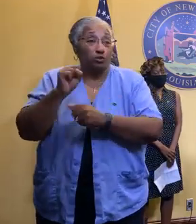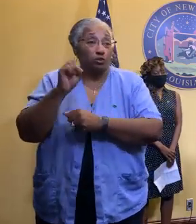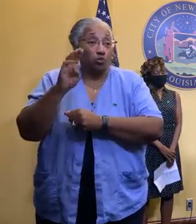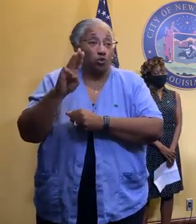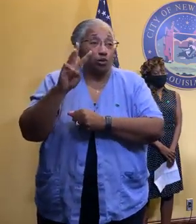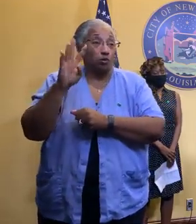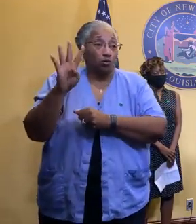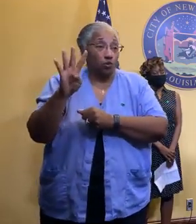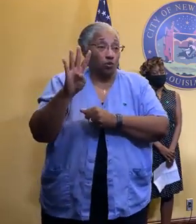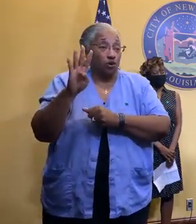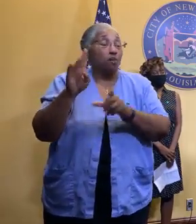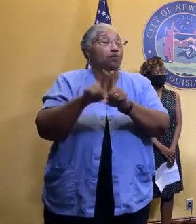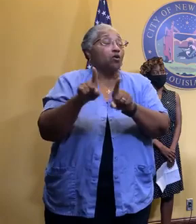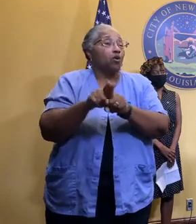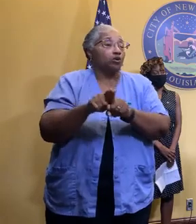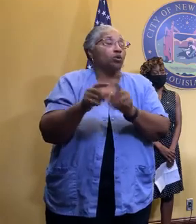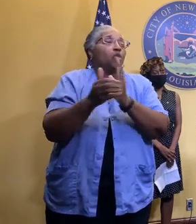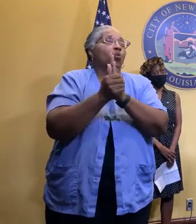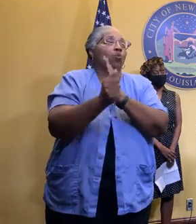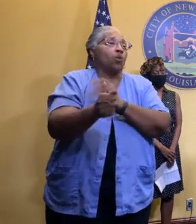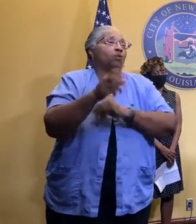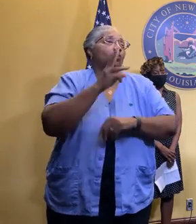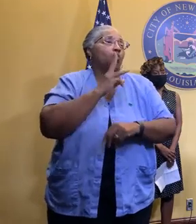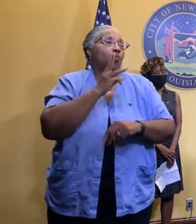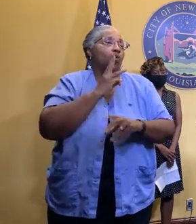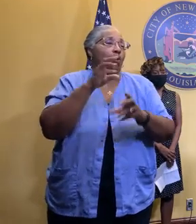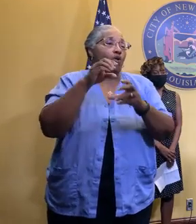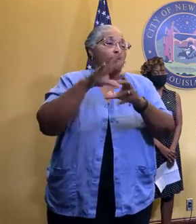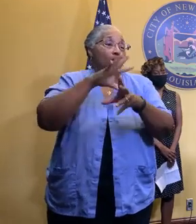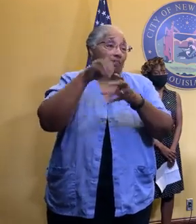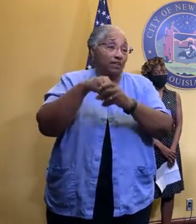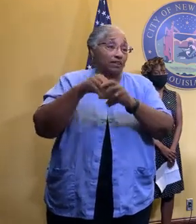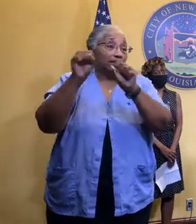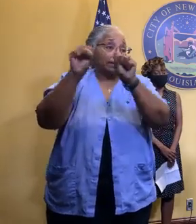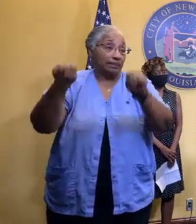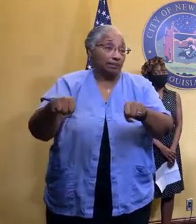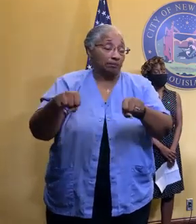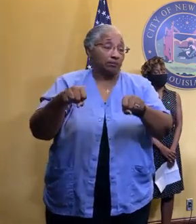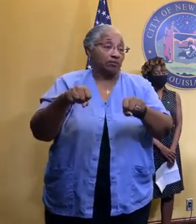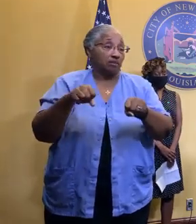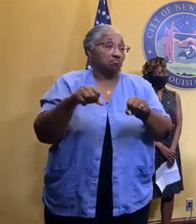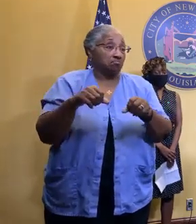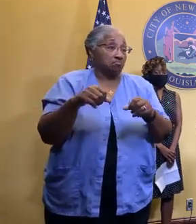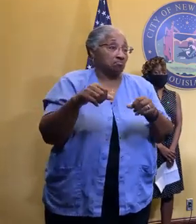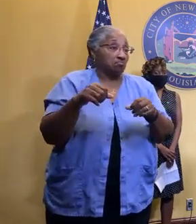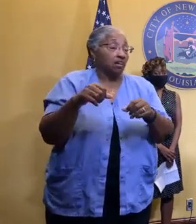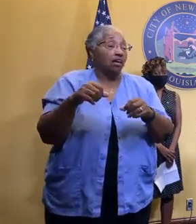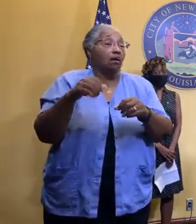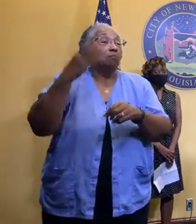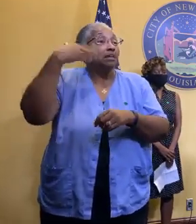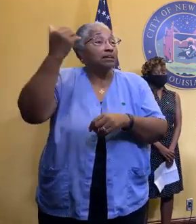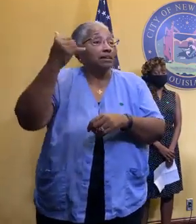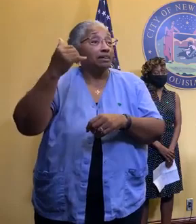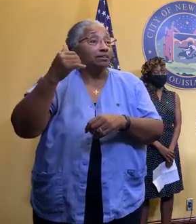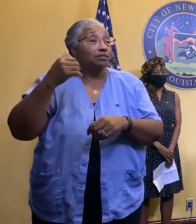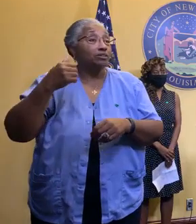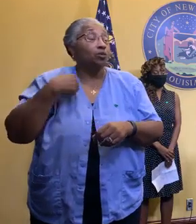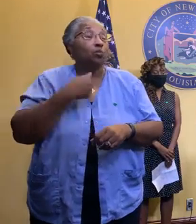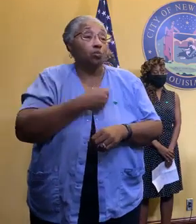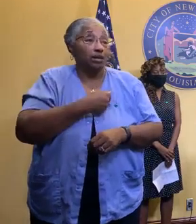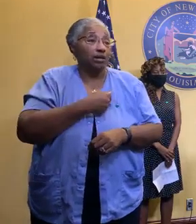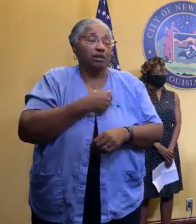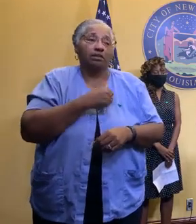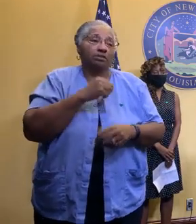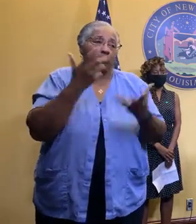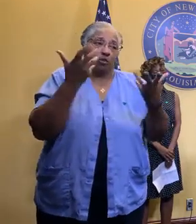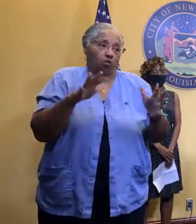the quality of the water in the system, because at the end of the day, that matters too. And we will not be a flint. We want